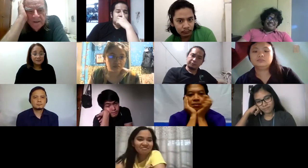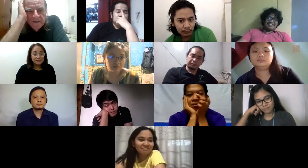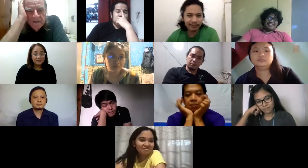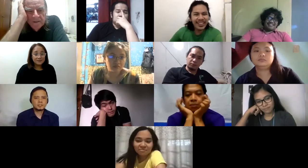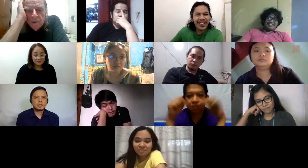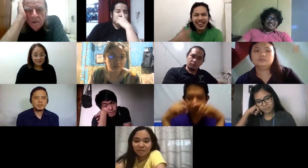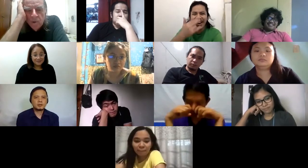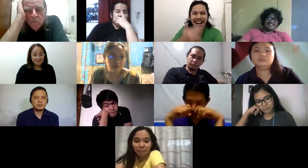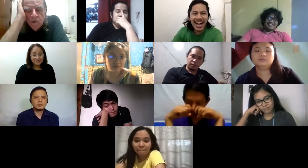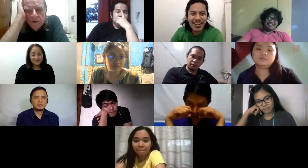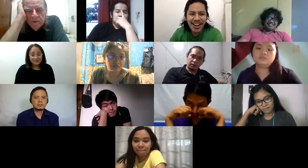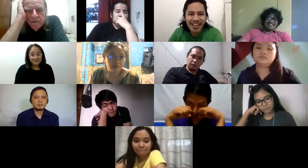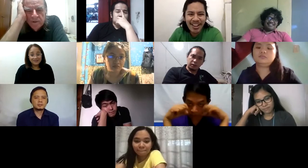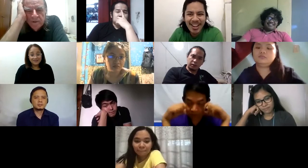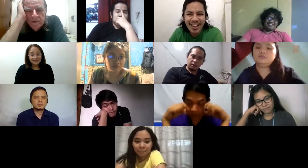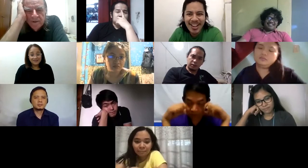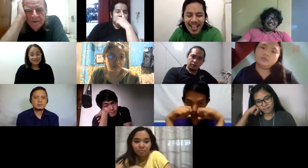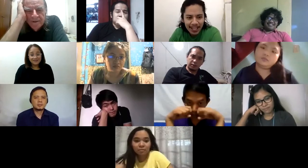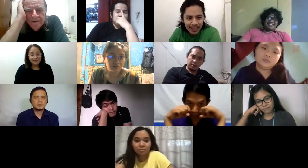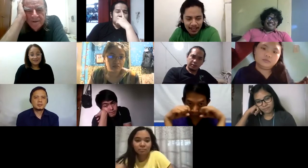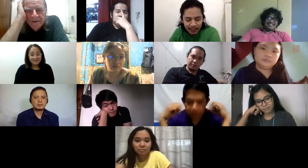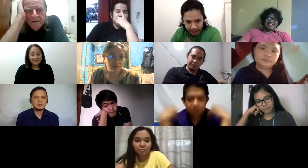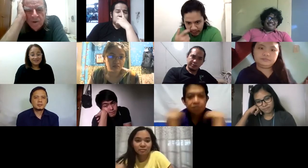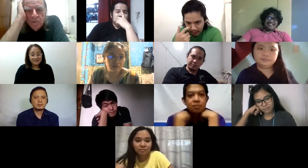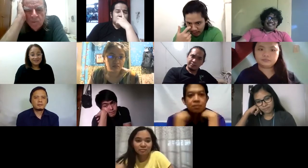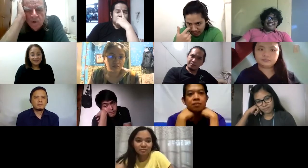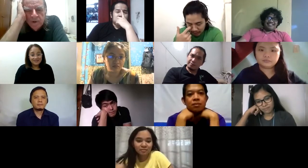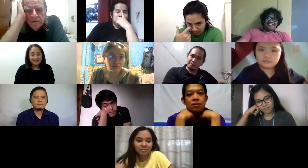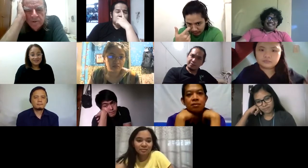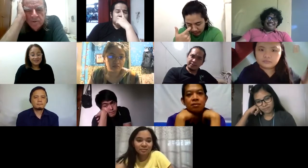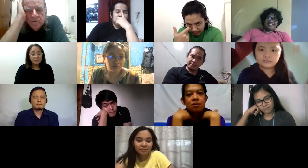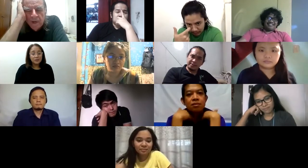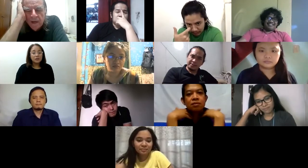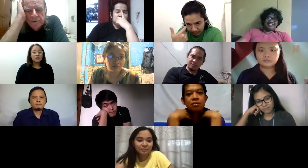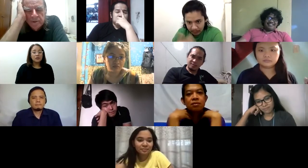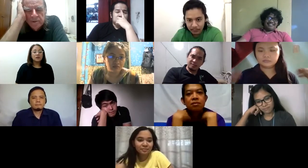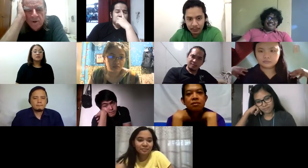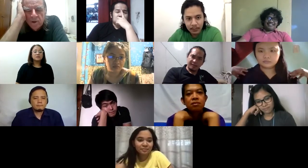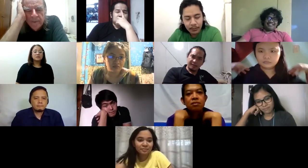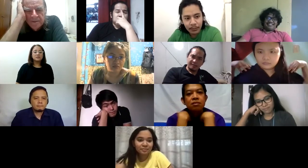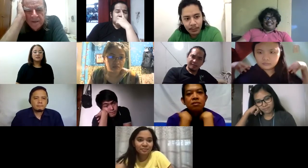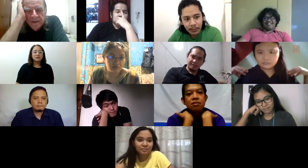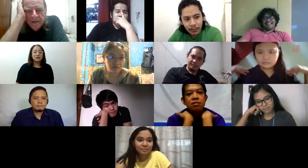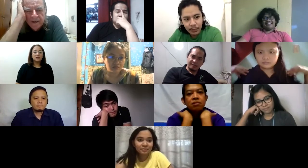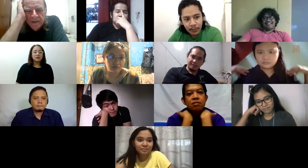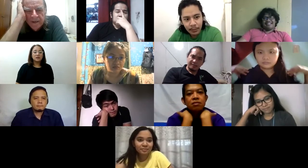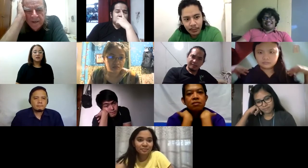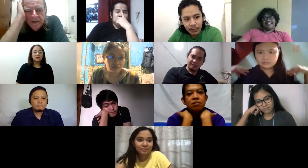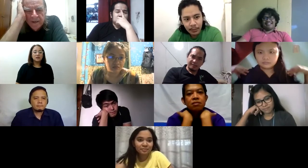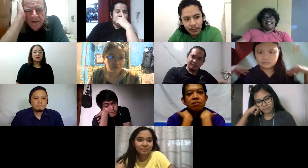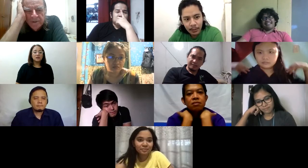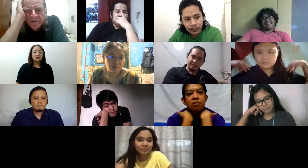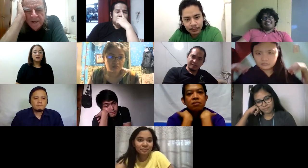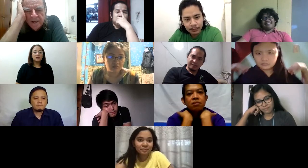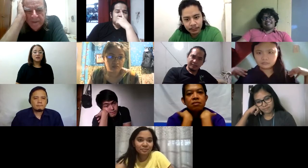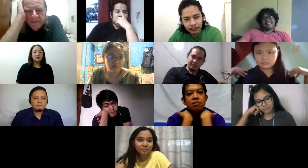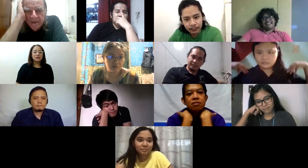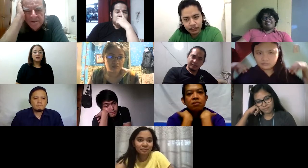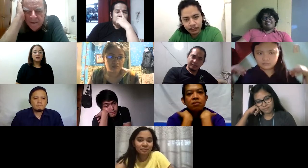She's nodding her No head. one Yes. wanted. Yeah, no one wanted to actually talk about sign language syntax because they say it was too difficult,